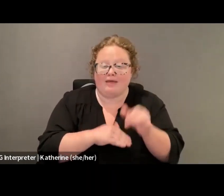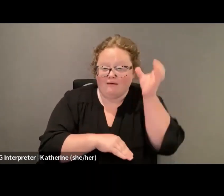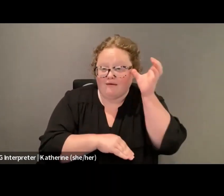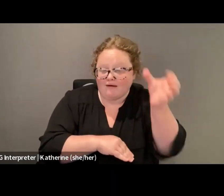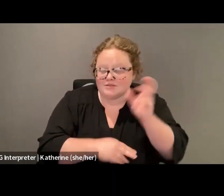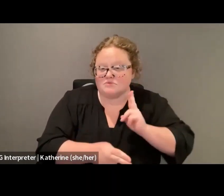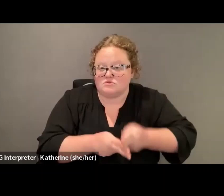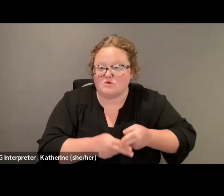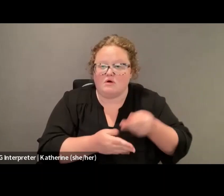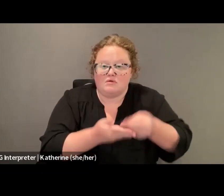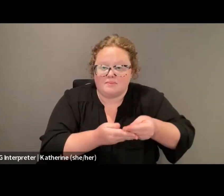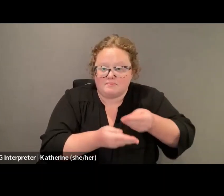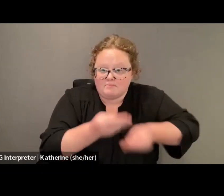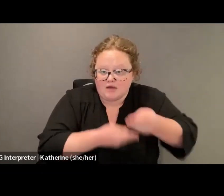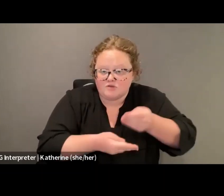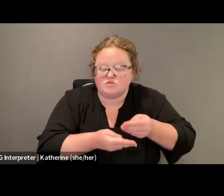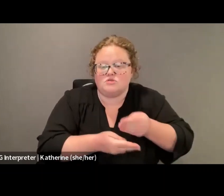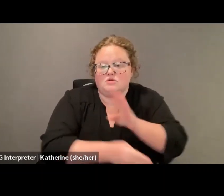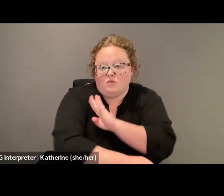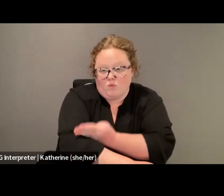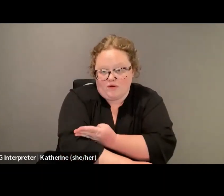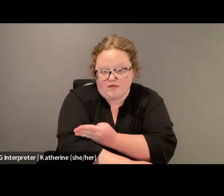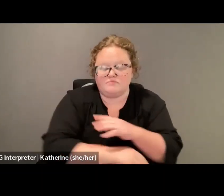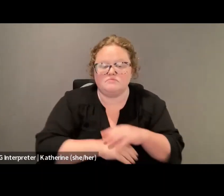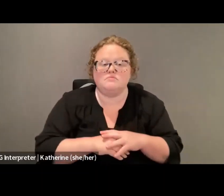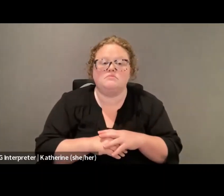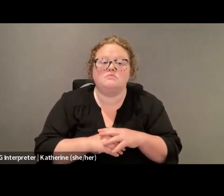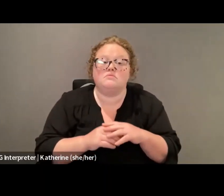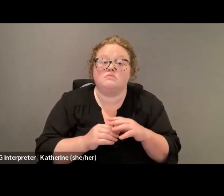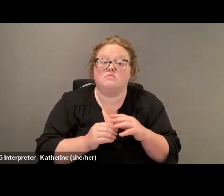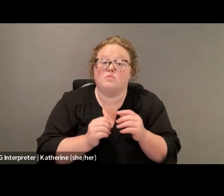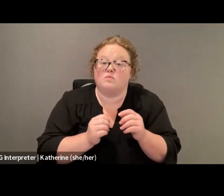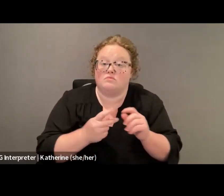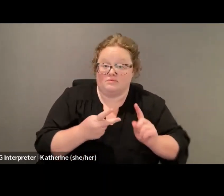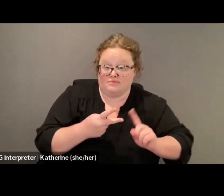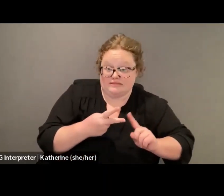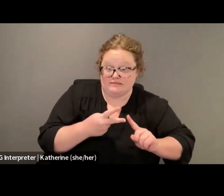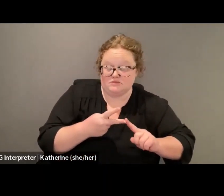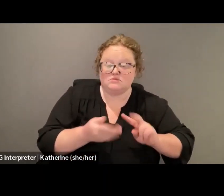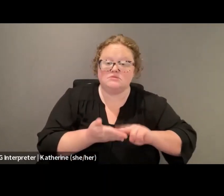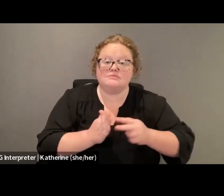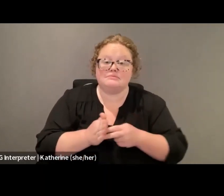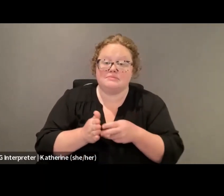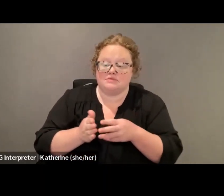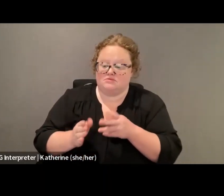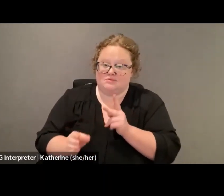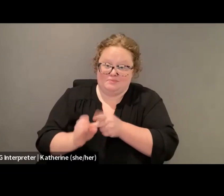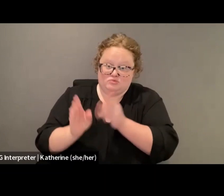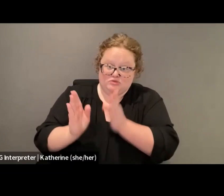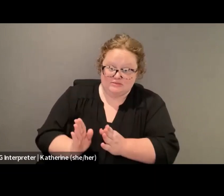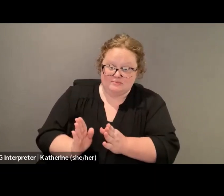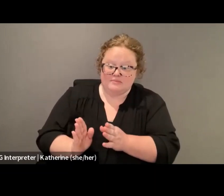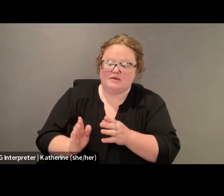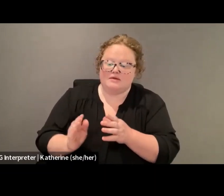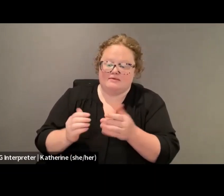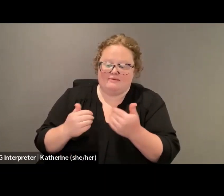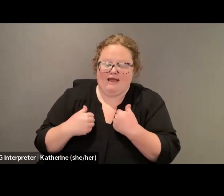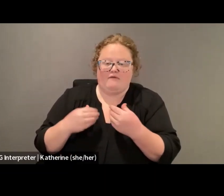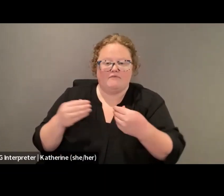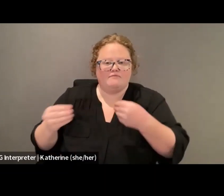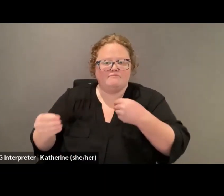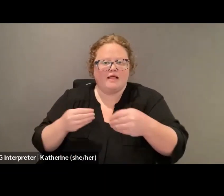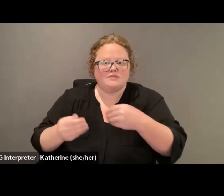authority. So in this, with budget authority, the participant will manage a flexible budget.